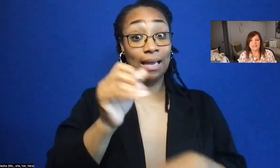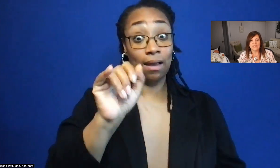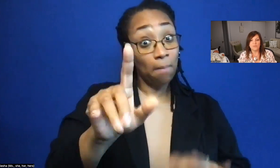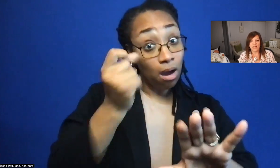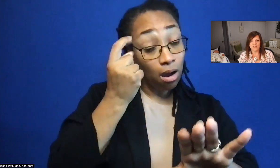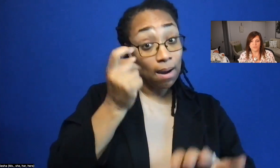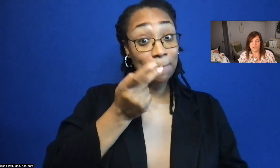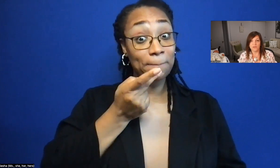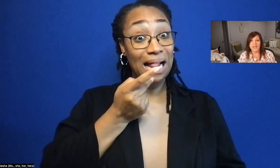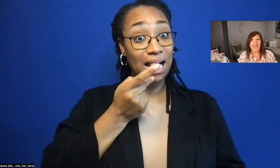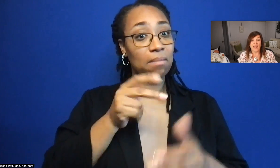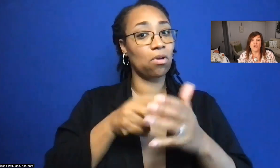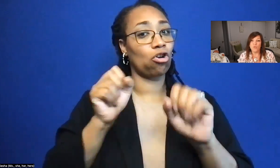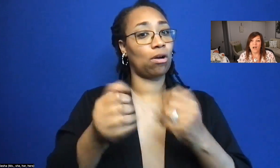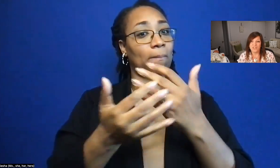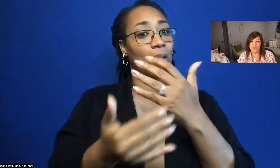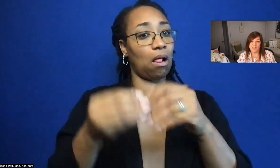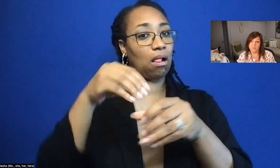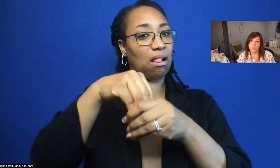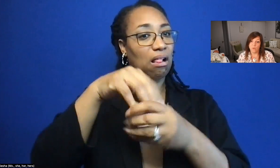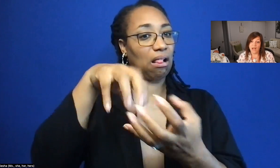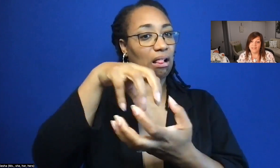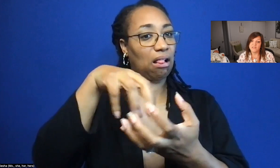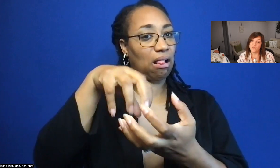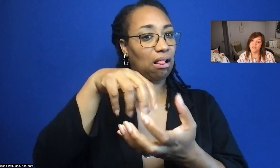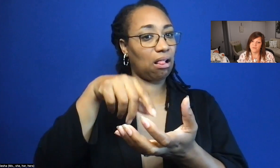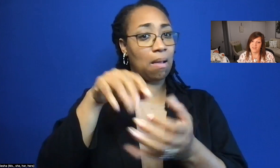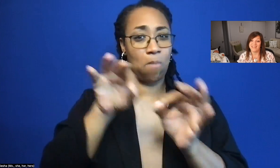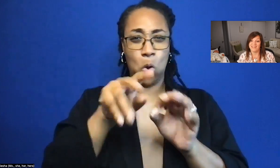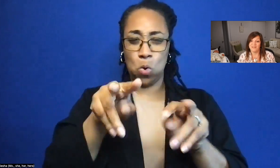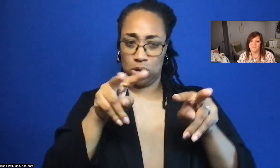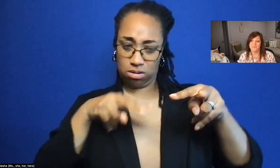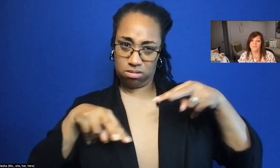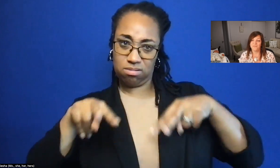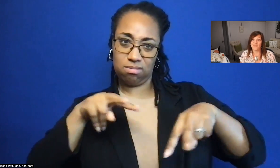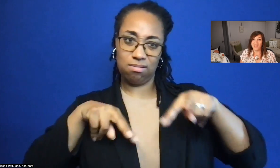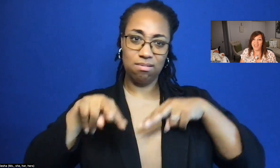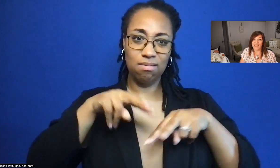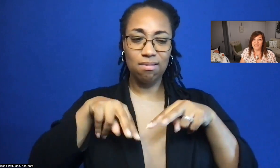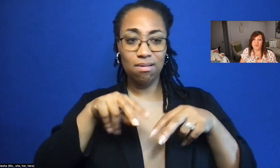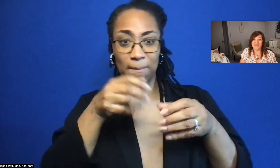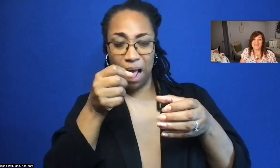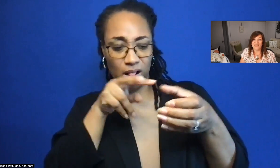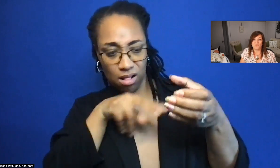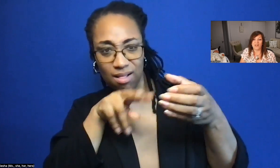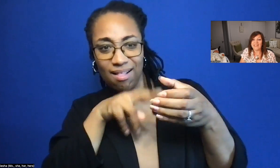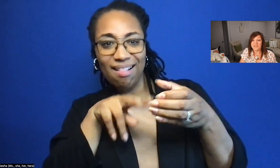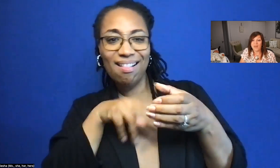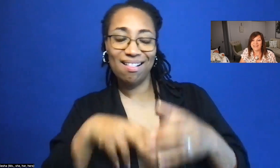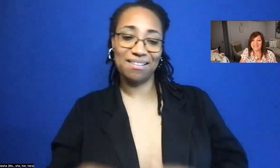have a little blood in your milk and you want to explore why so you can fix it. Each breast can